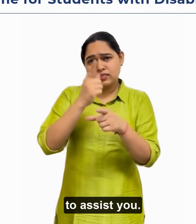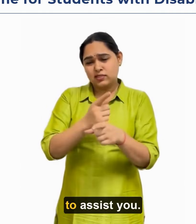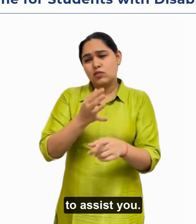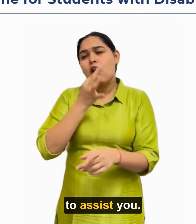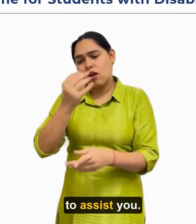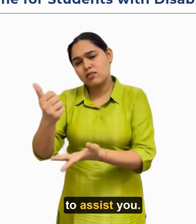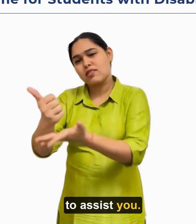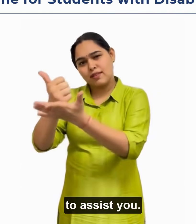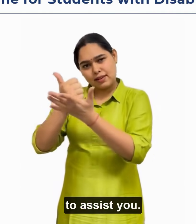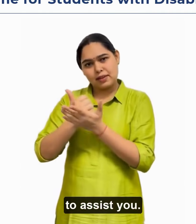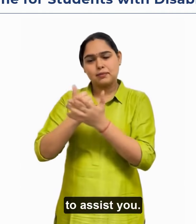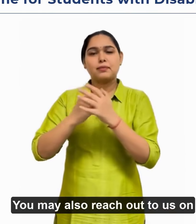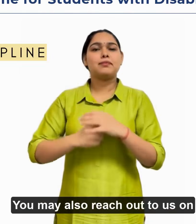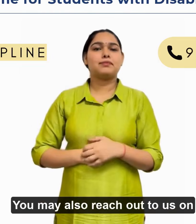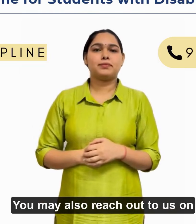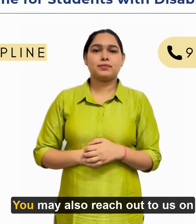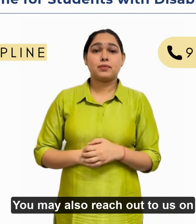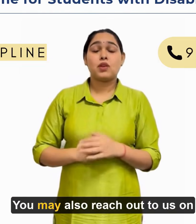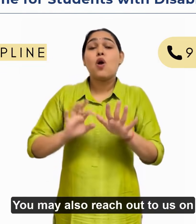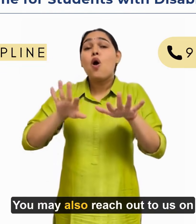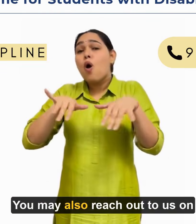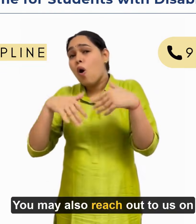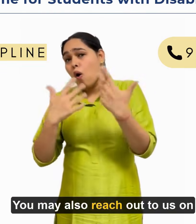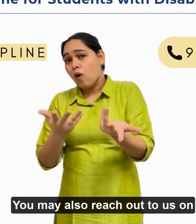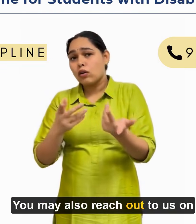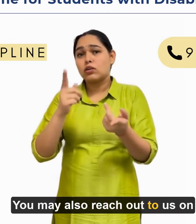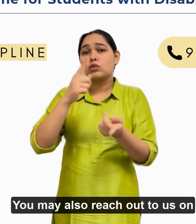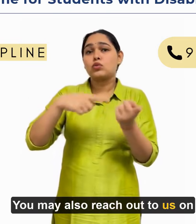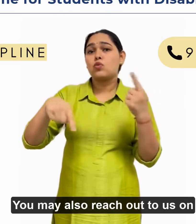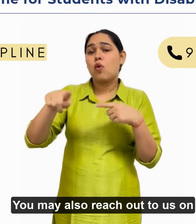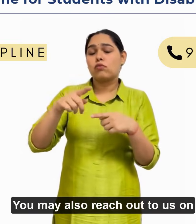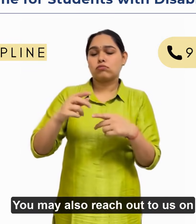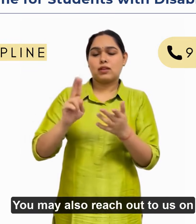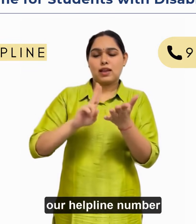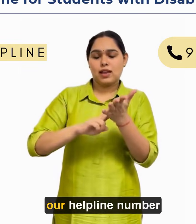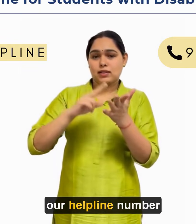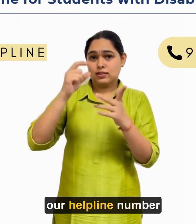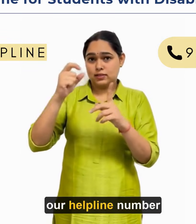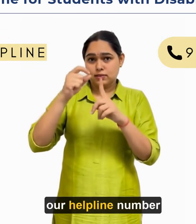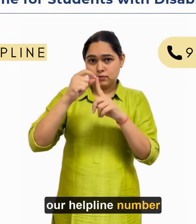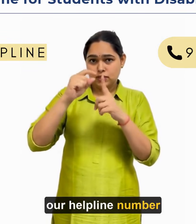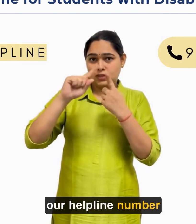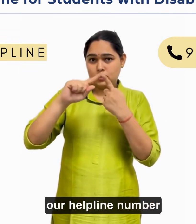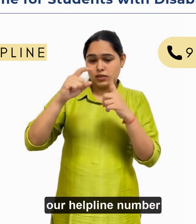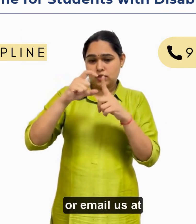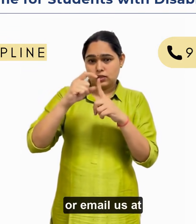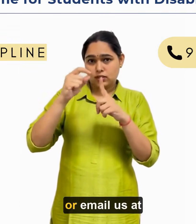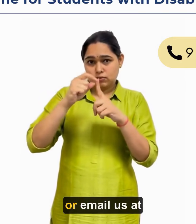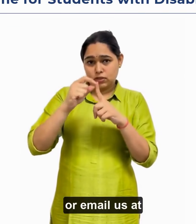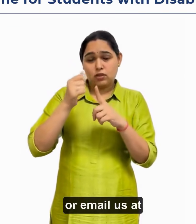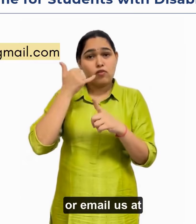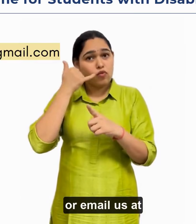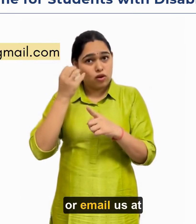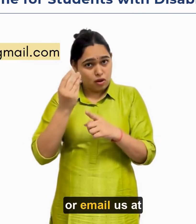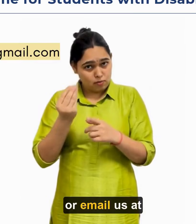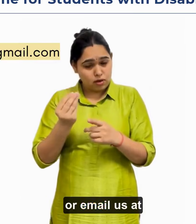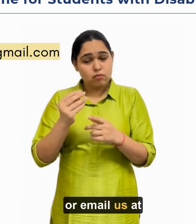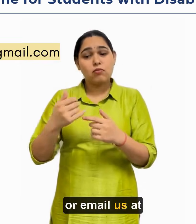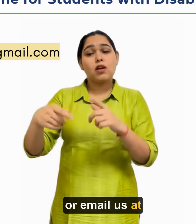to assist you. You may also reach out to us on our helpline number or email us at